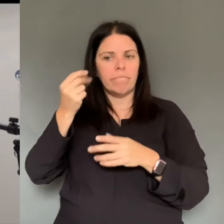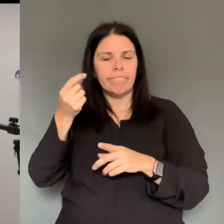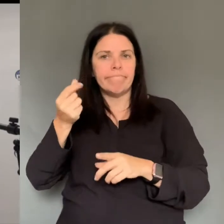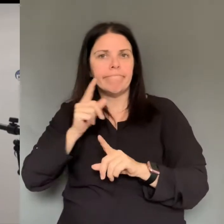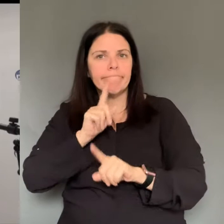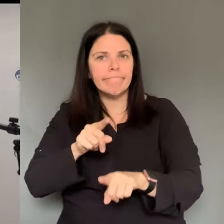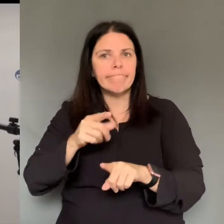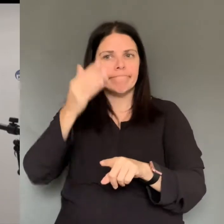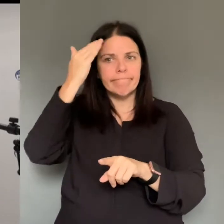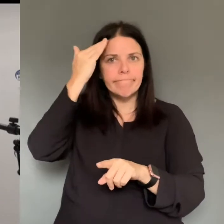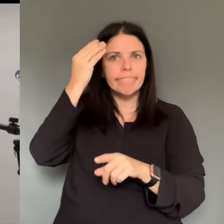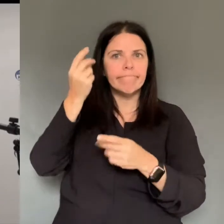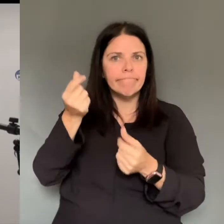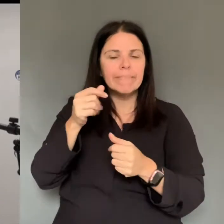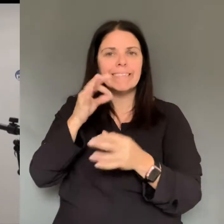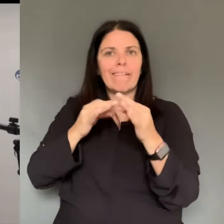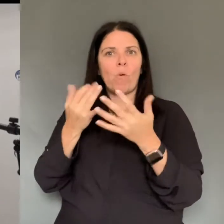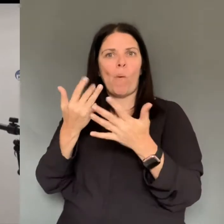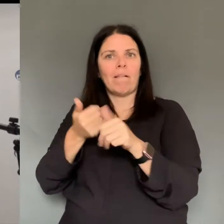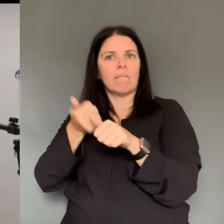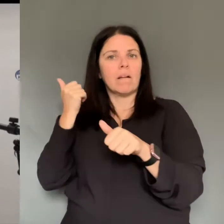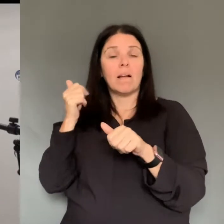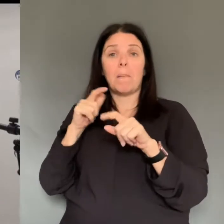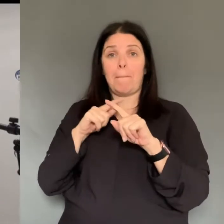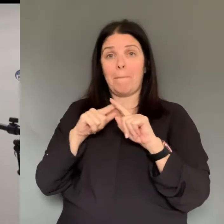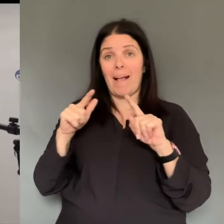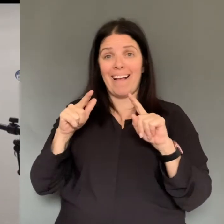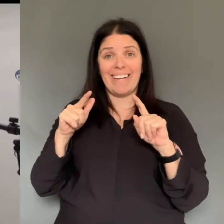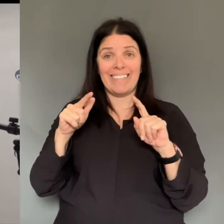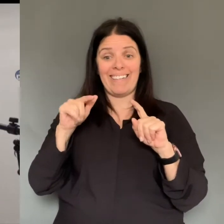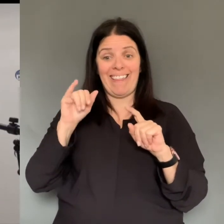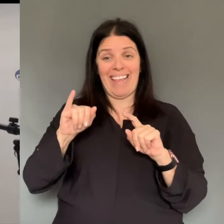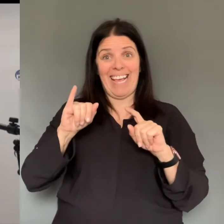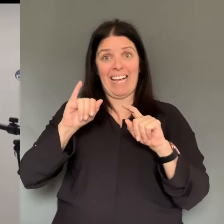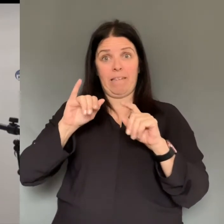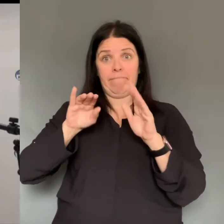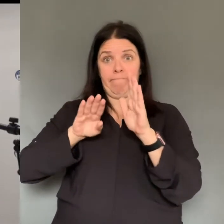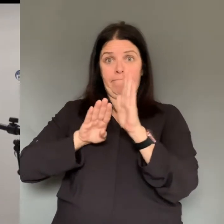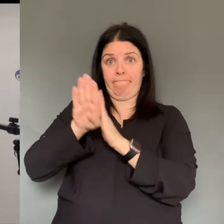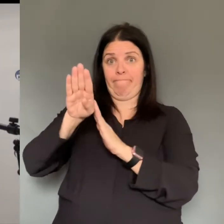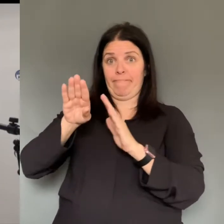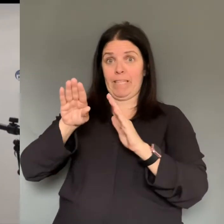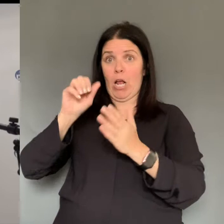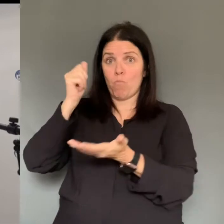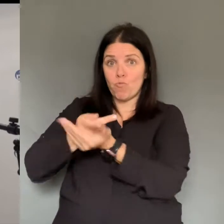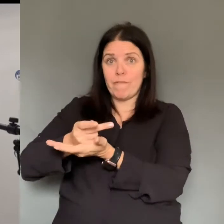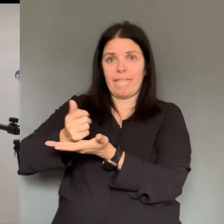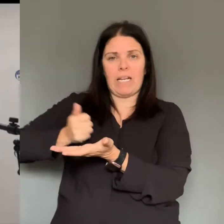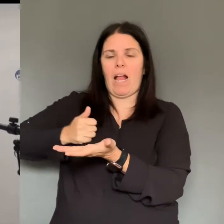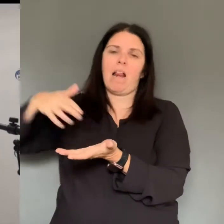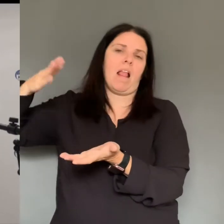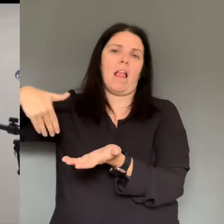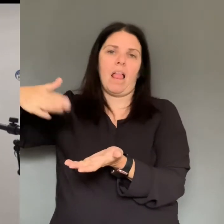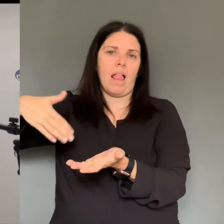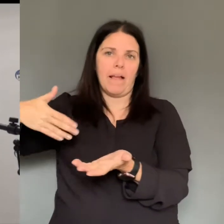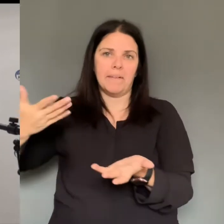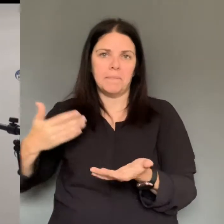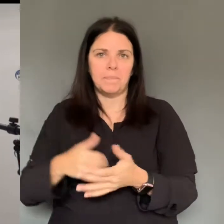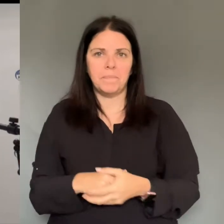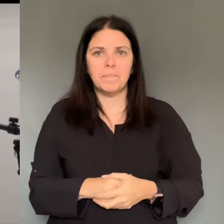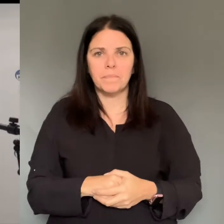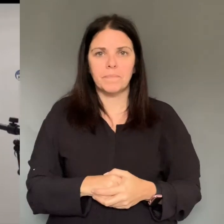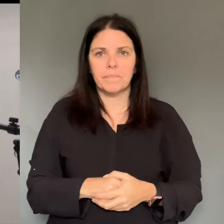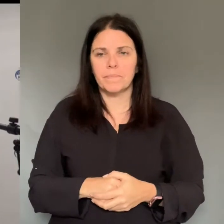just go home, nowhere in between. Is that also kind of what you're hoping for healthcare workers who work in Windsor as